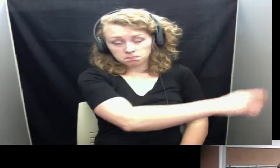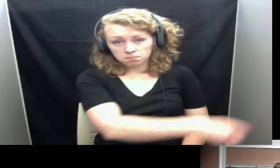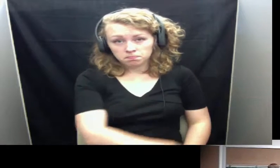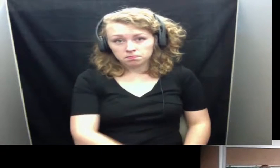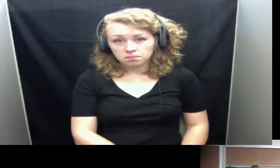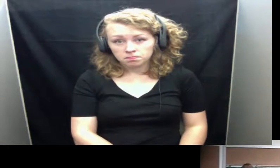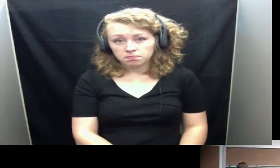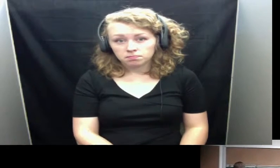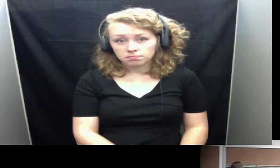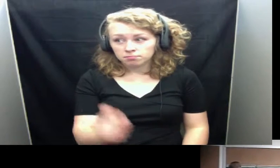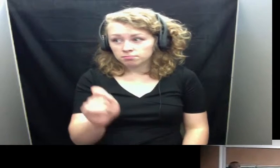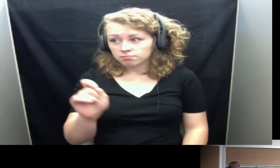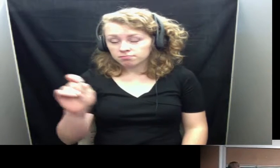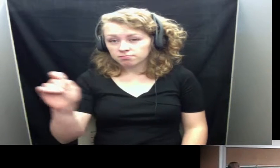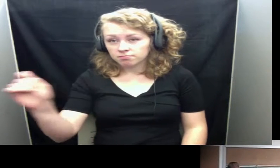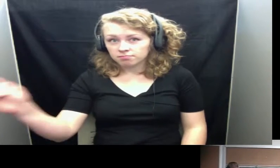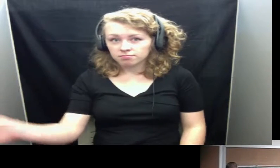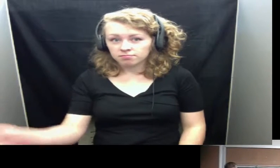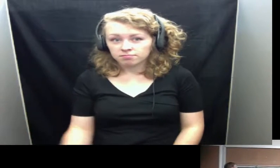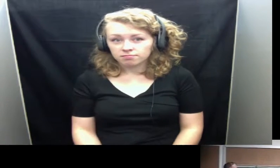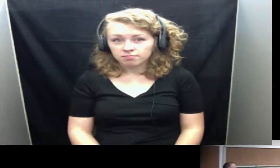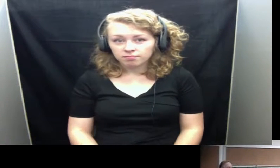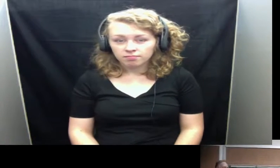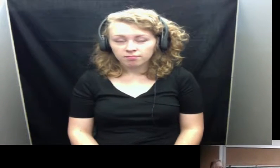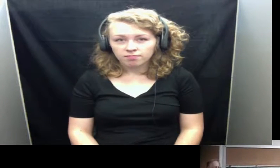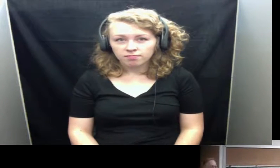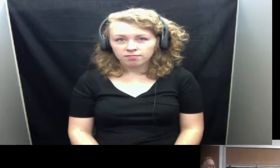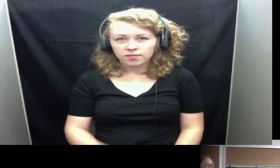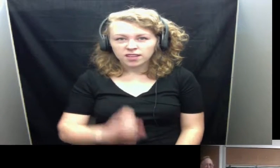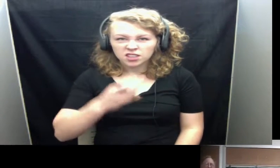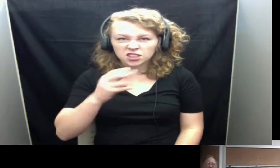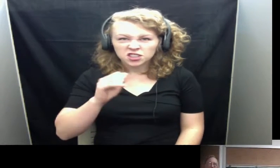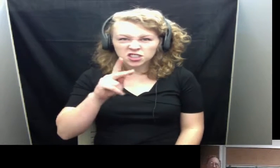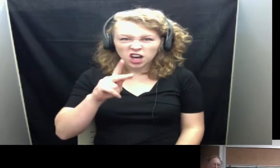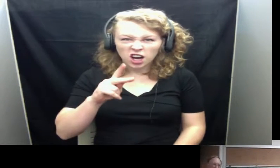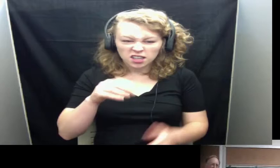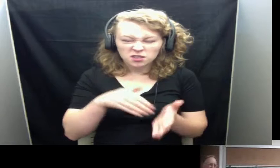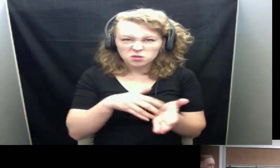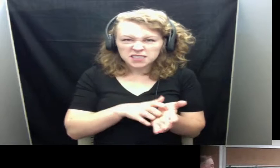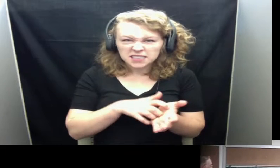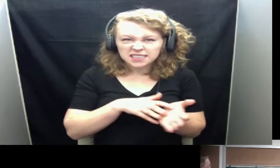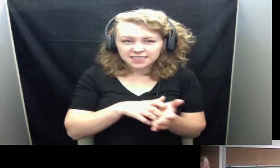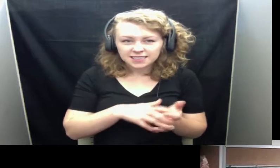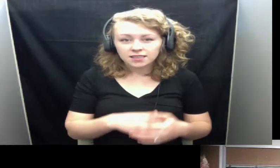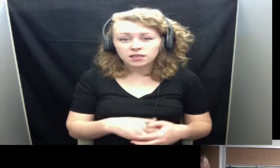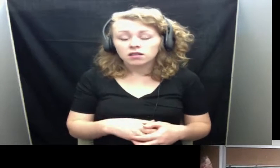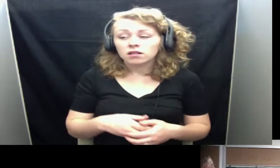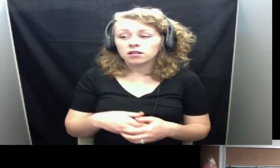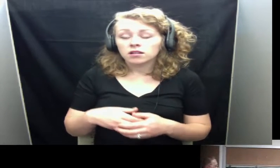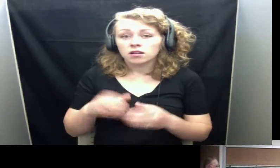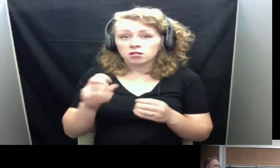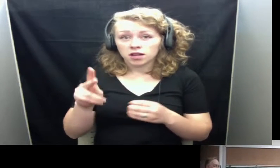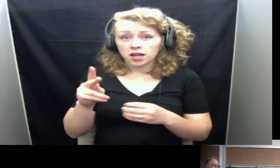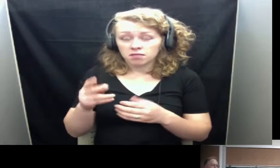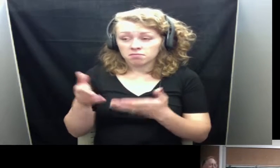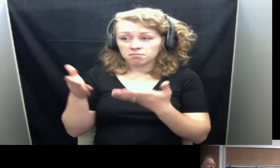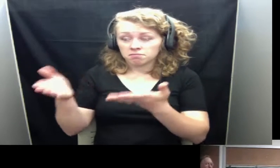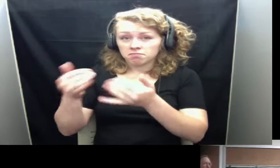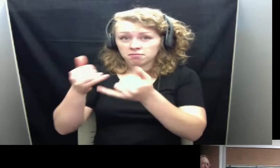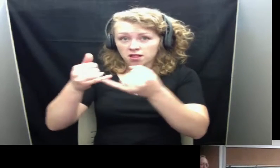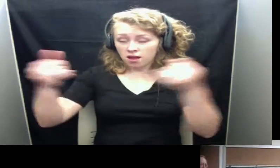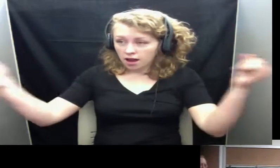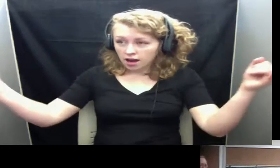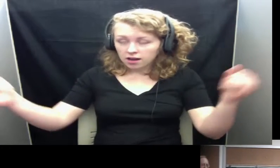Either I ate too many weeds for breakfast or this chalk is getting weaker. So there's our line. Now, in order to get